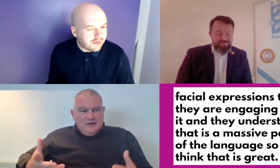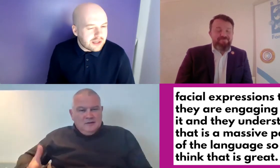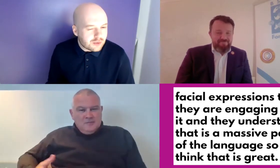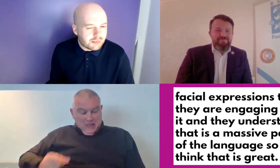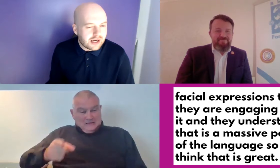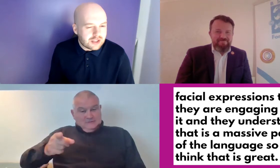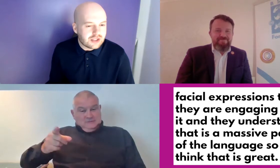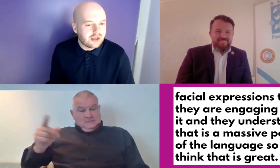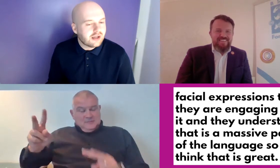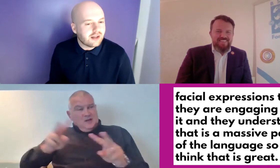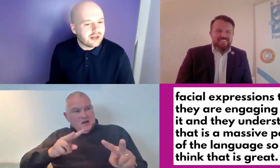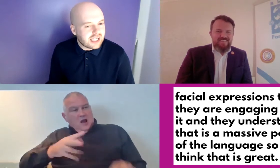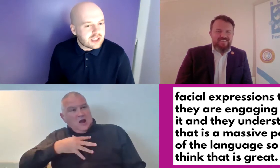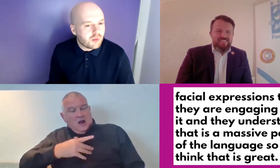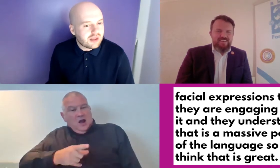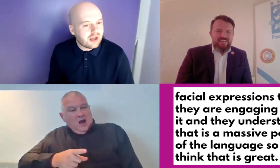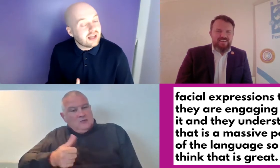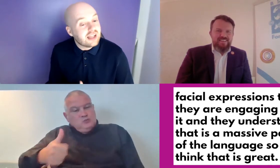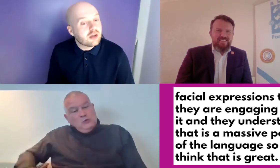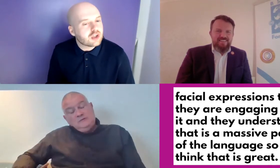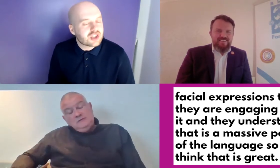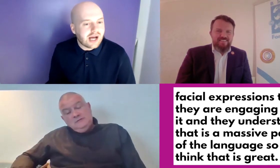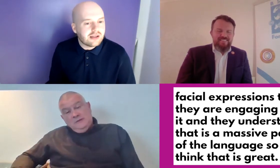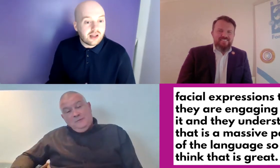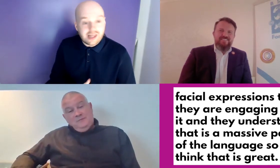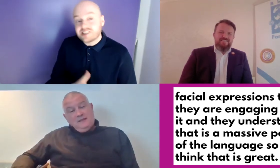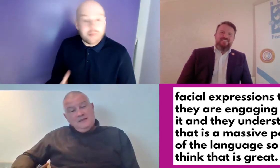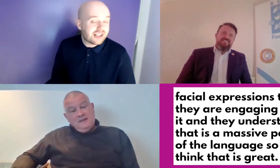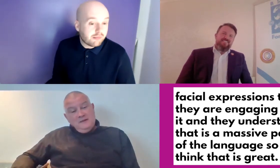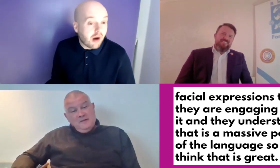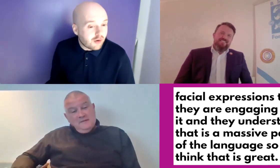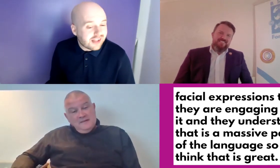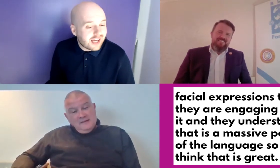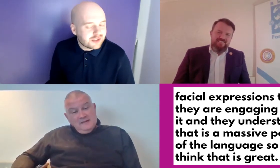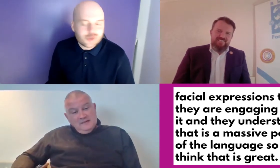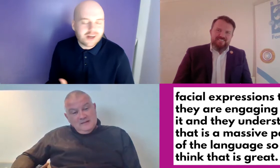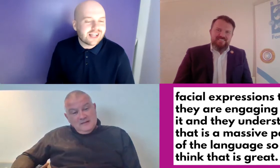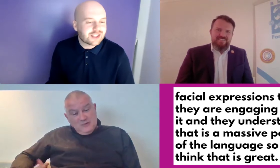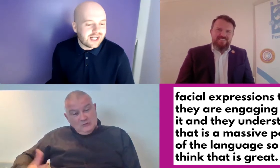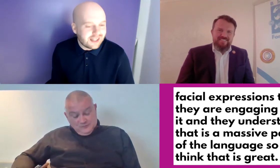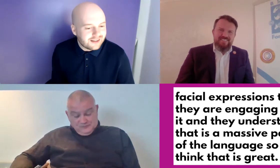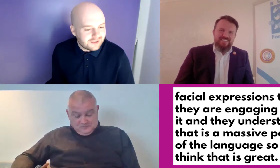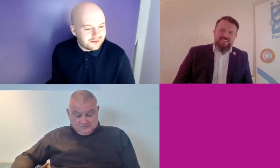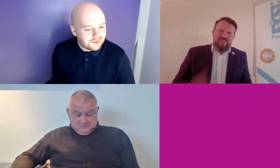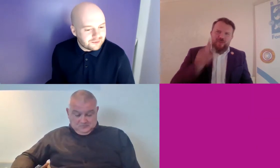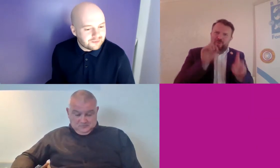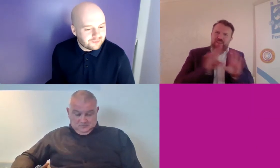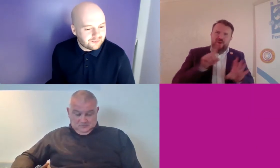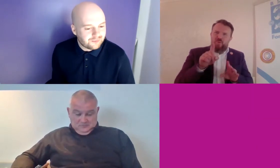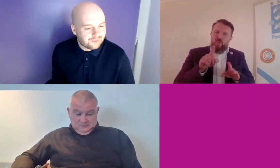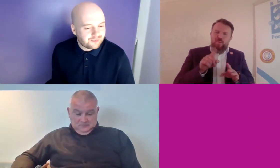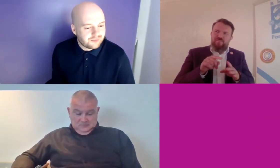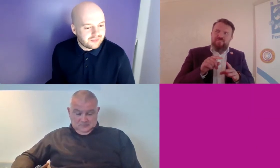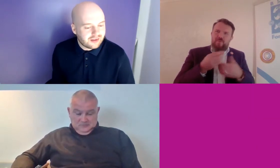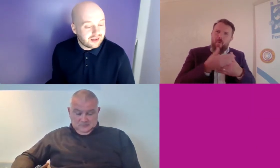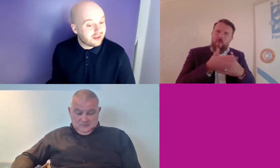and their facial expressions that they're engaging with it, and they understand that that's a massive part of the language. So I think that's great.